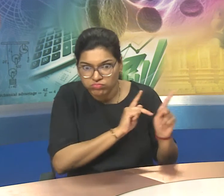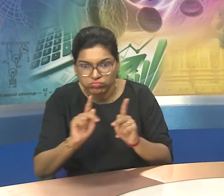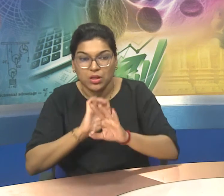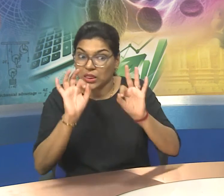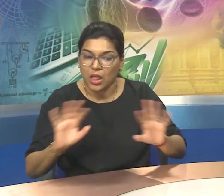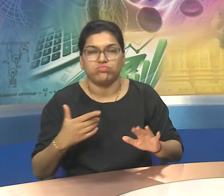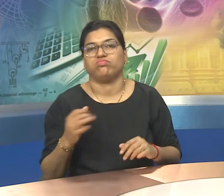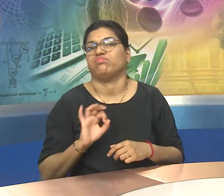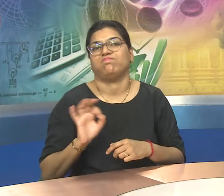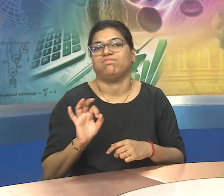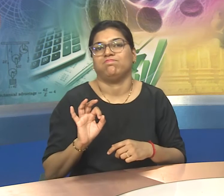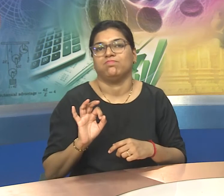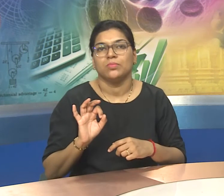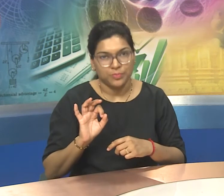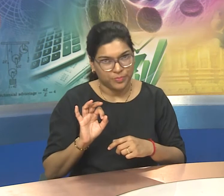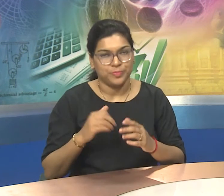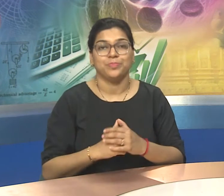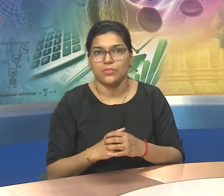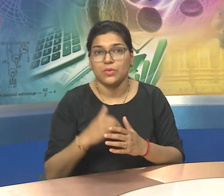prepared breakfast yet.